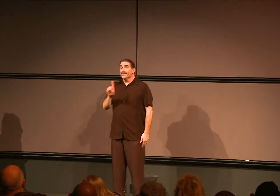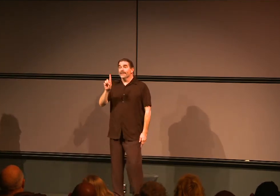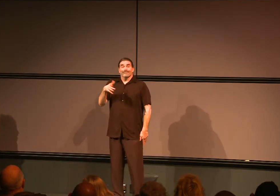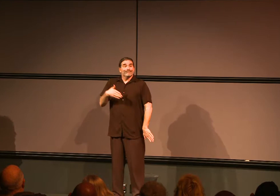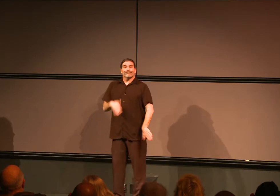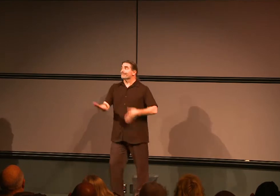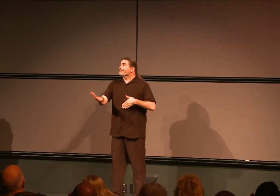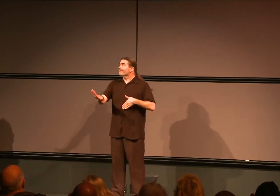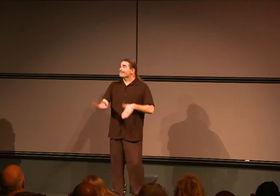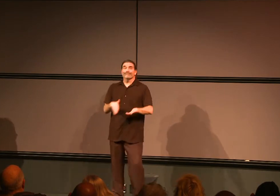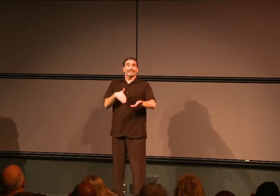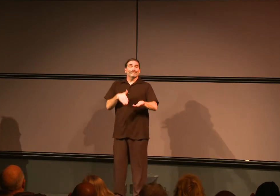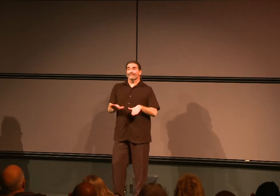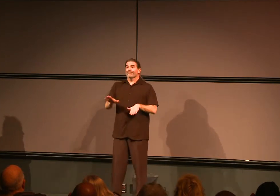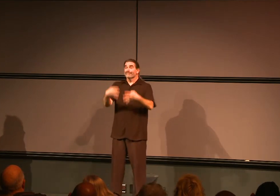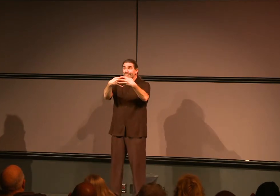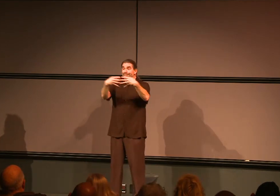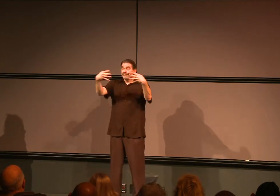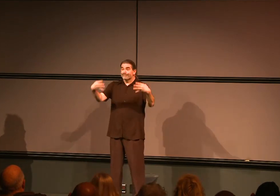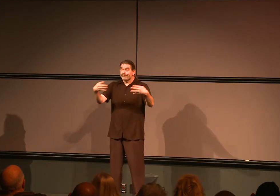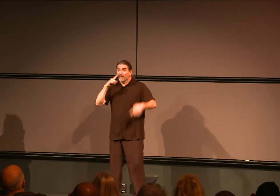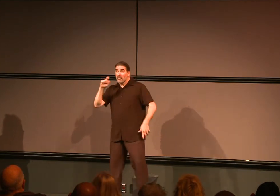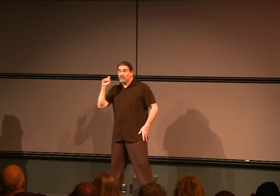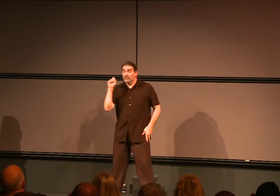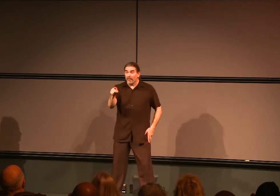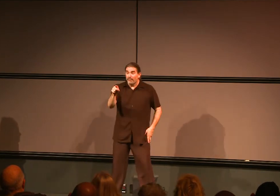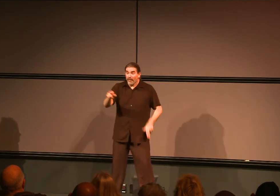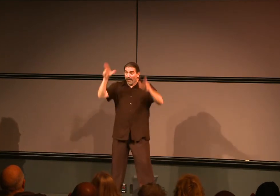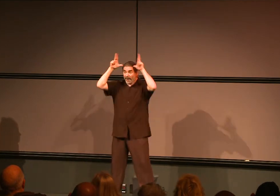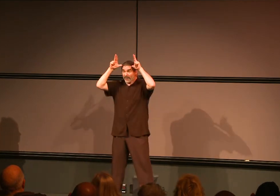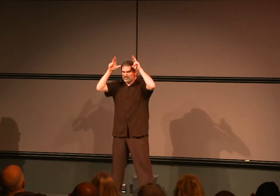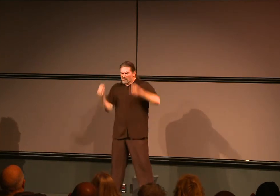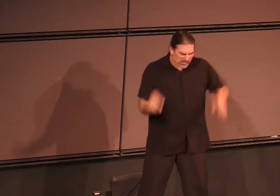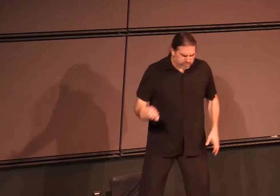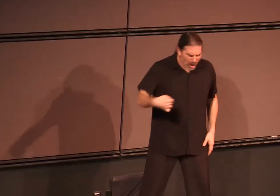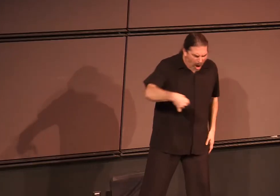A man walks along through a fence. He sees a horse.